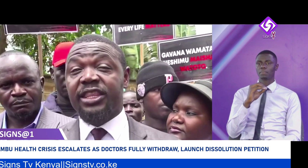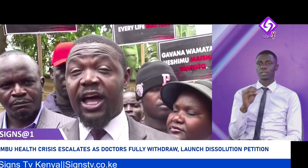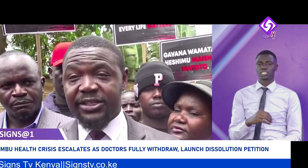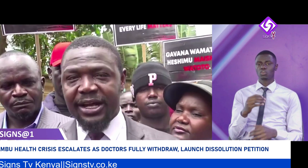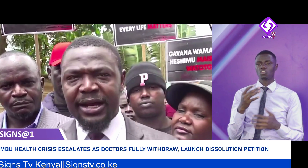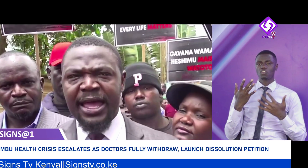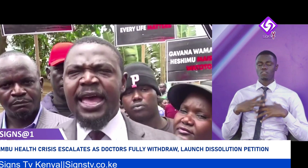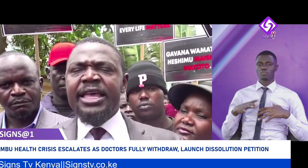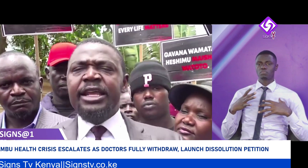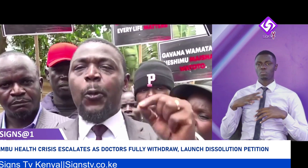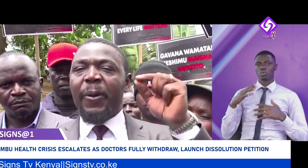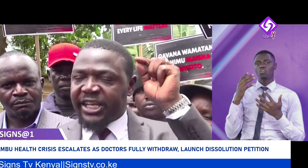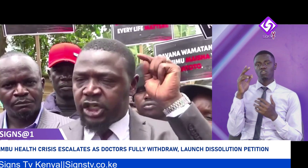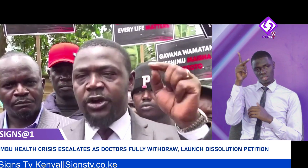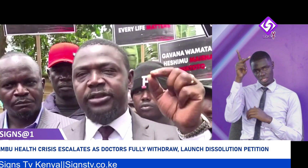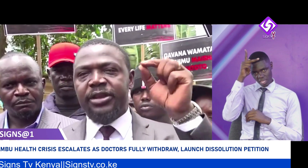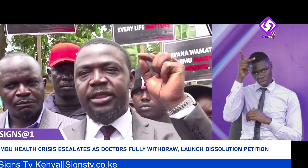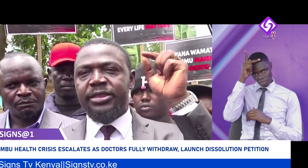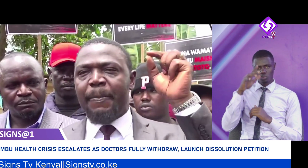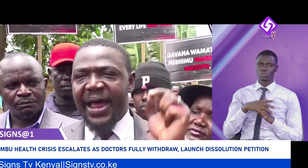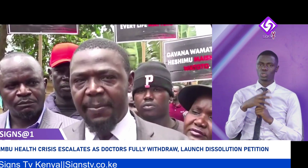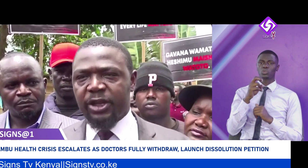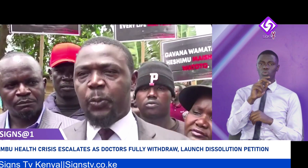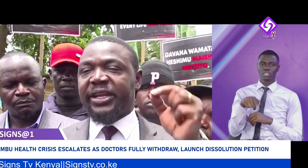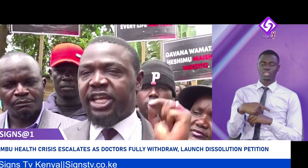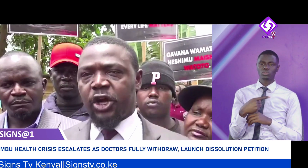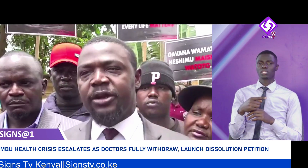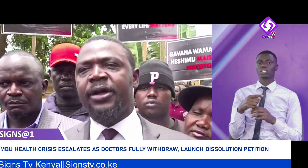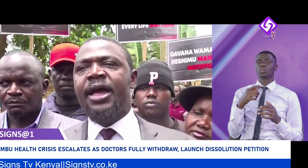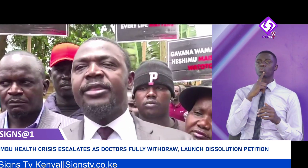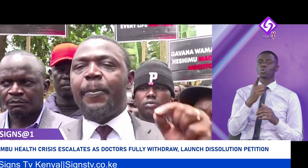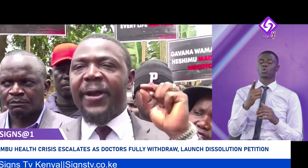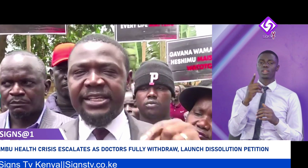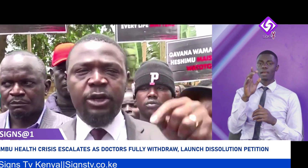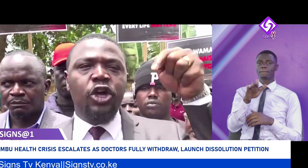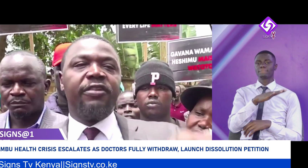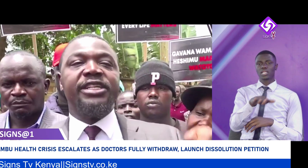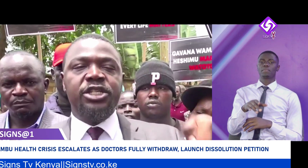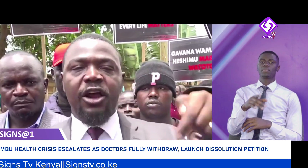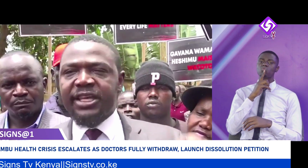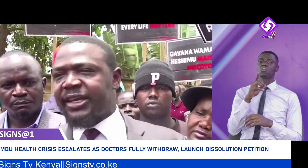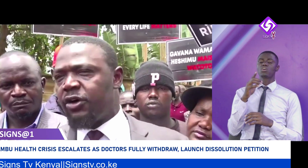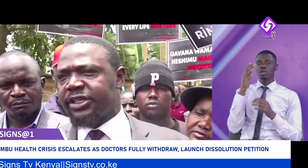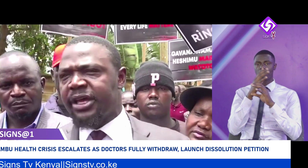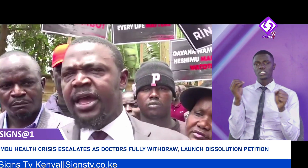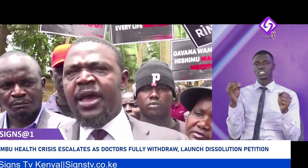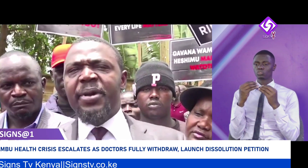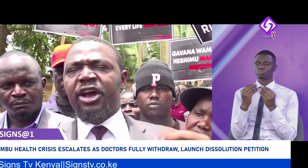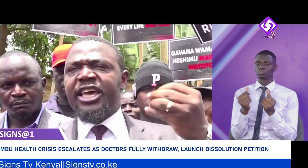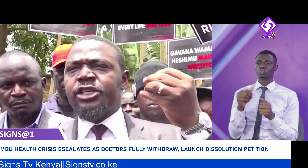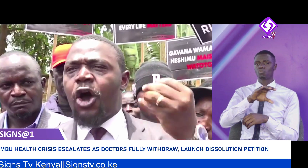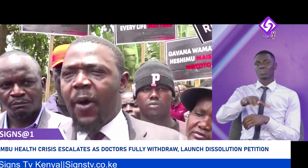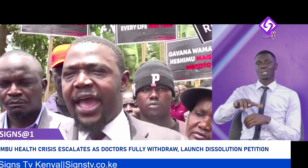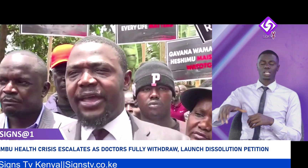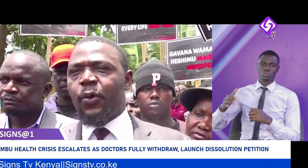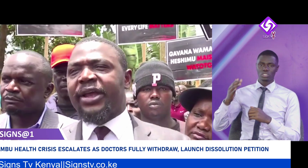120,000, to petition the parliament, to petition the president to dissolve this county. Because there's no way we